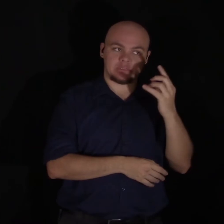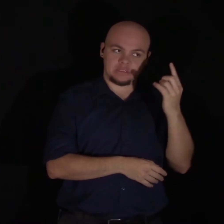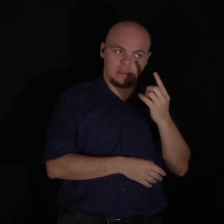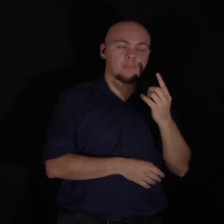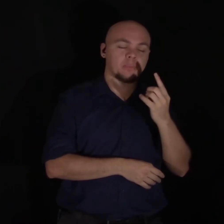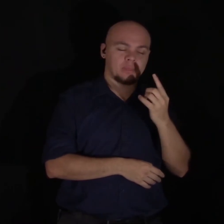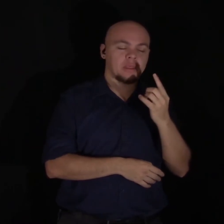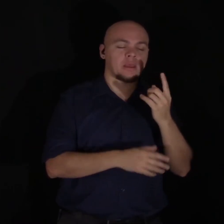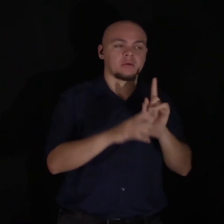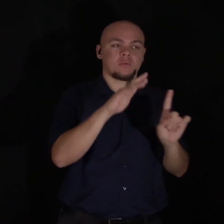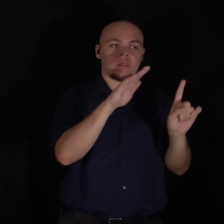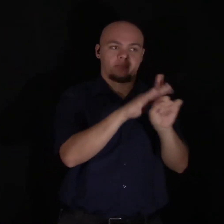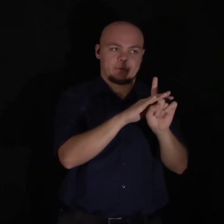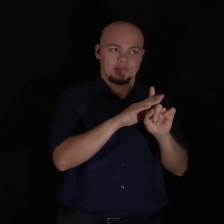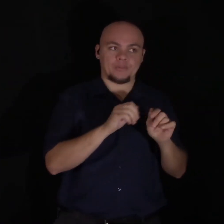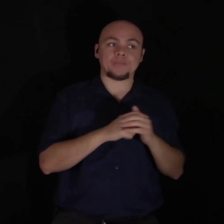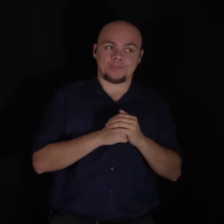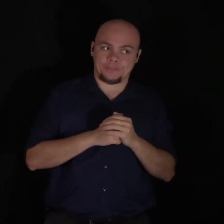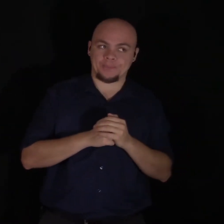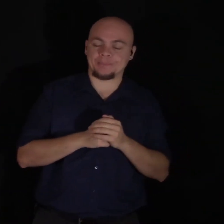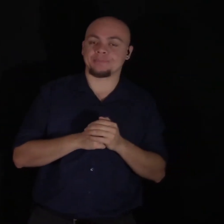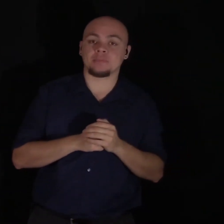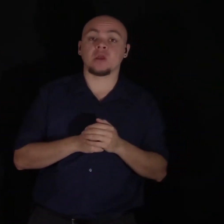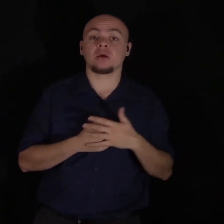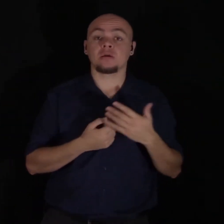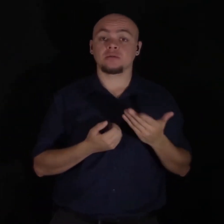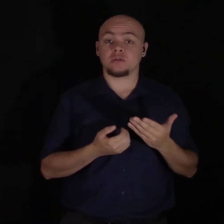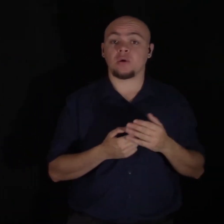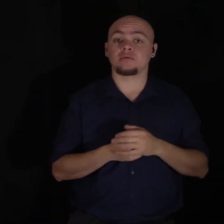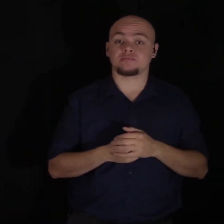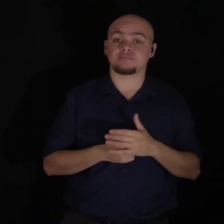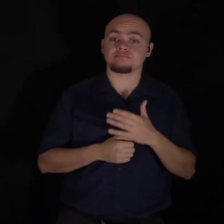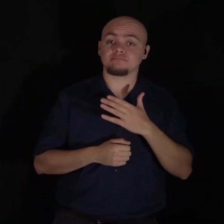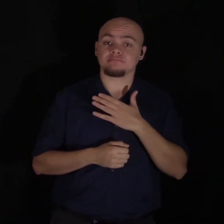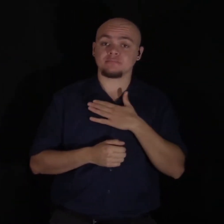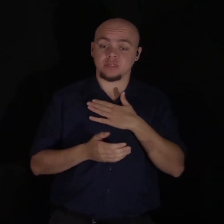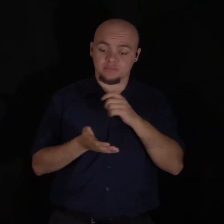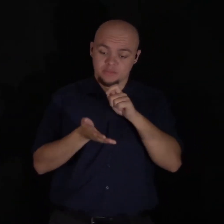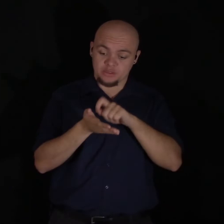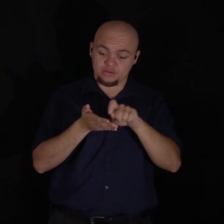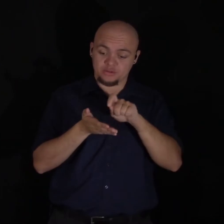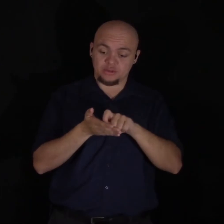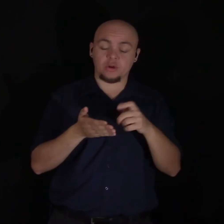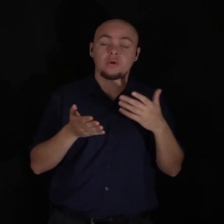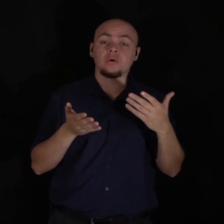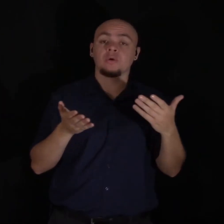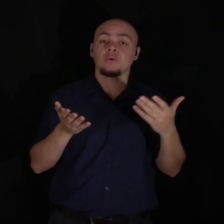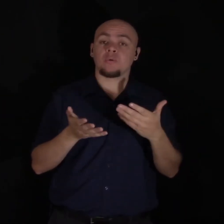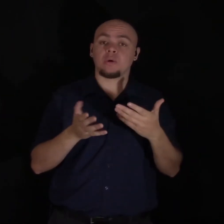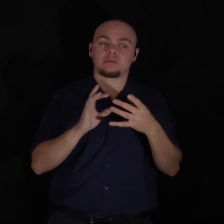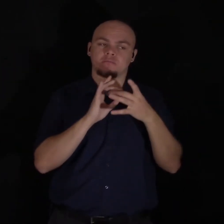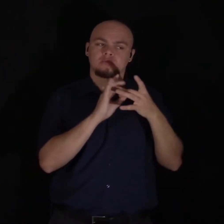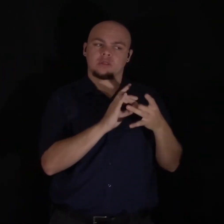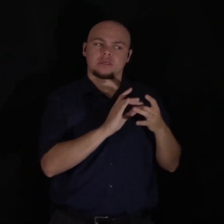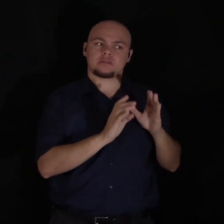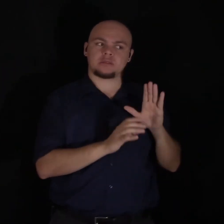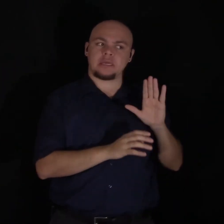appear in sight. Such is my journal of what relates to this strange occurrence up to the